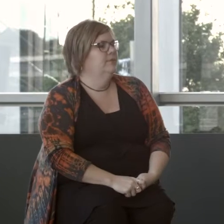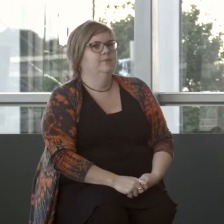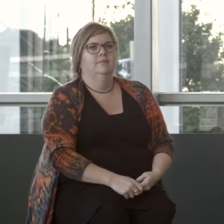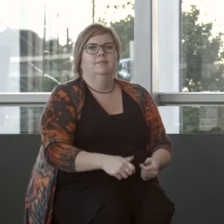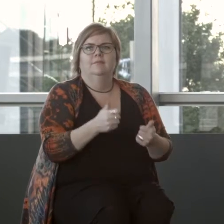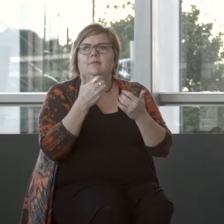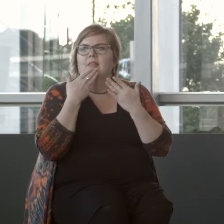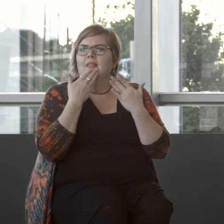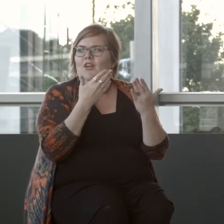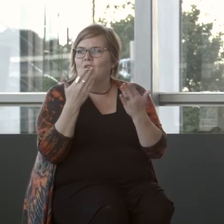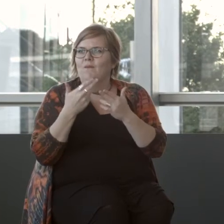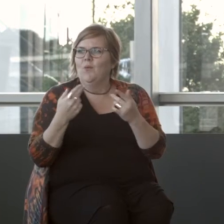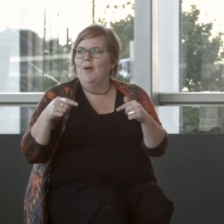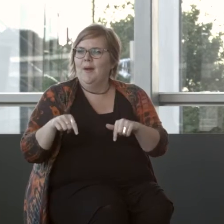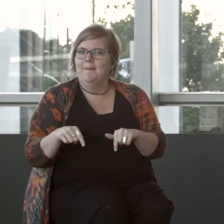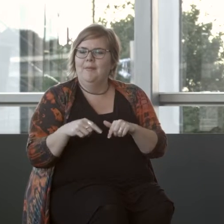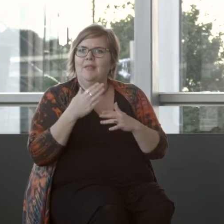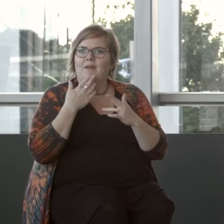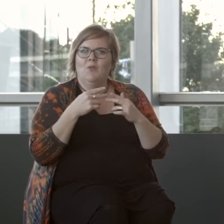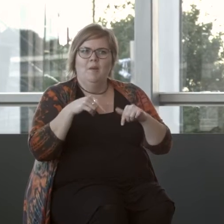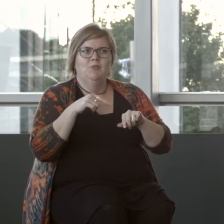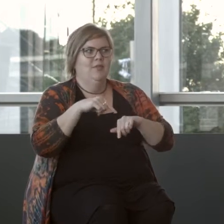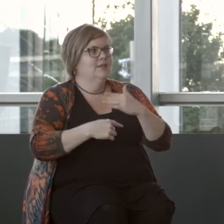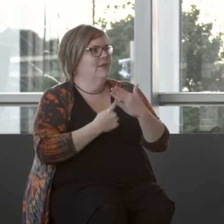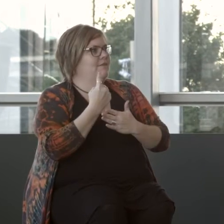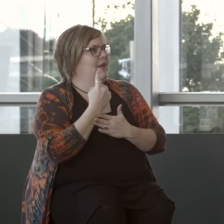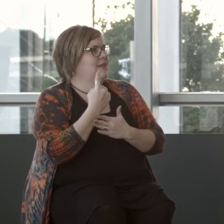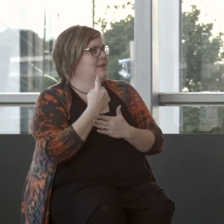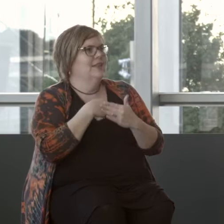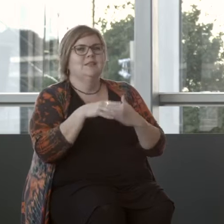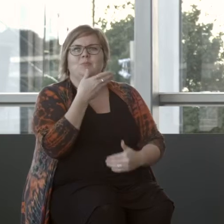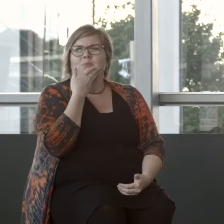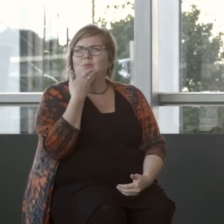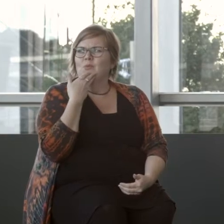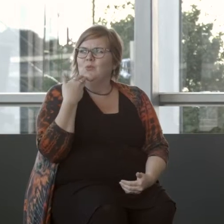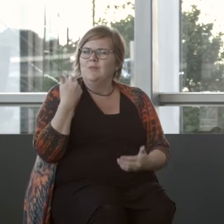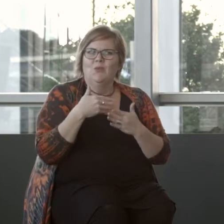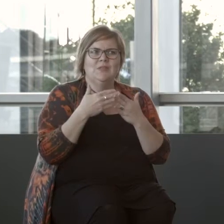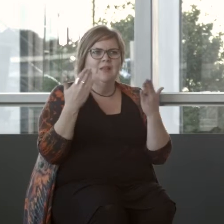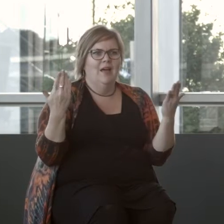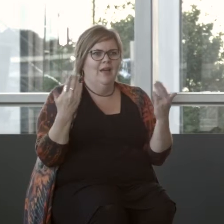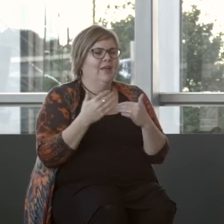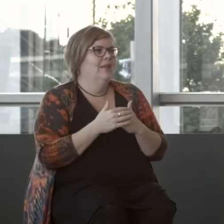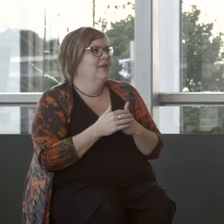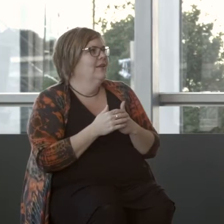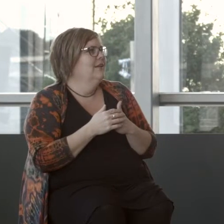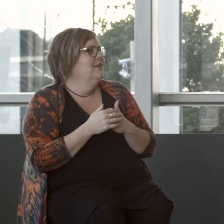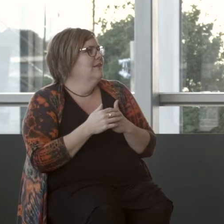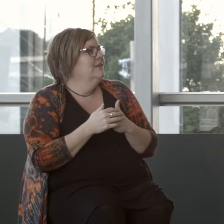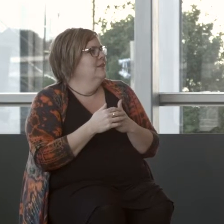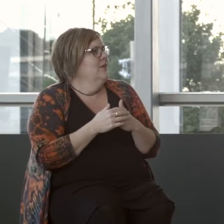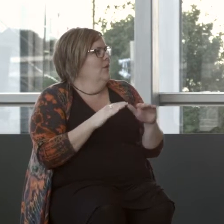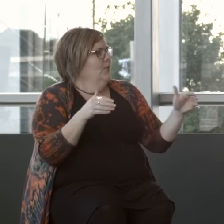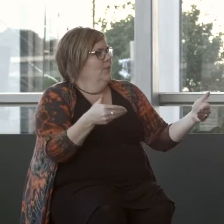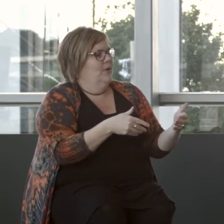Thank you very much. Thank you very much for coming, attending this event in this beautiful day. So,